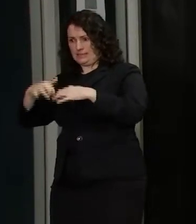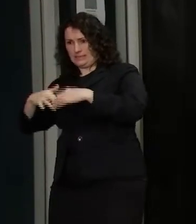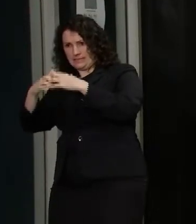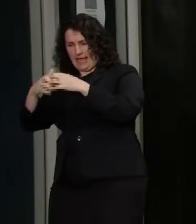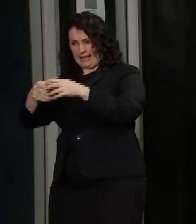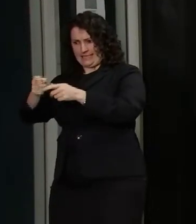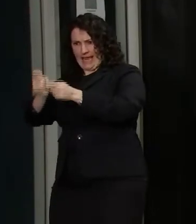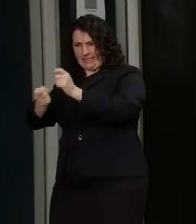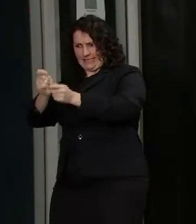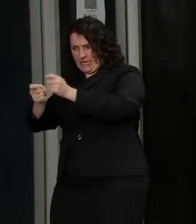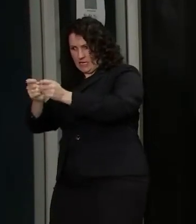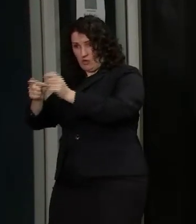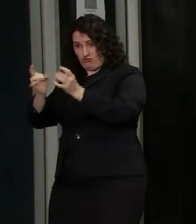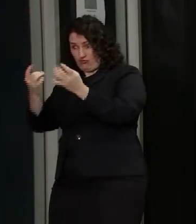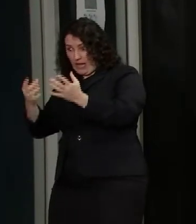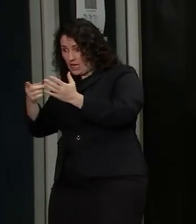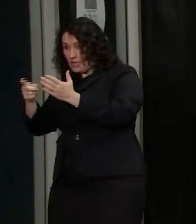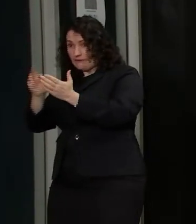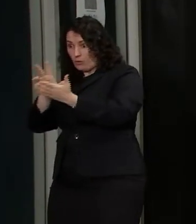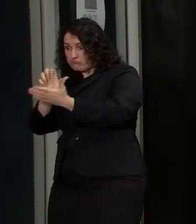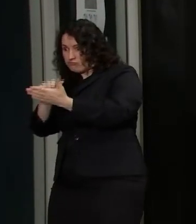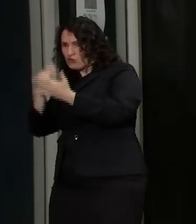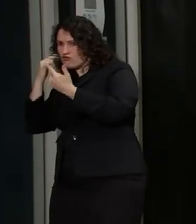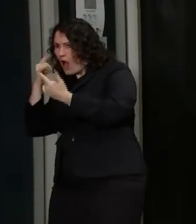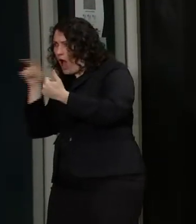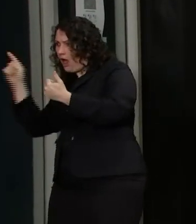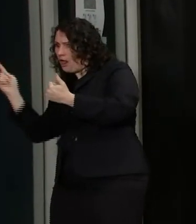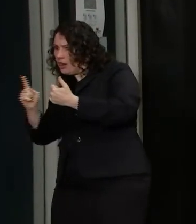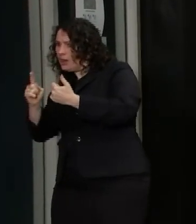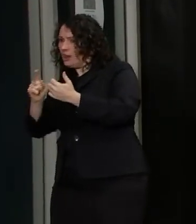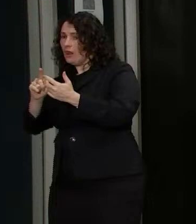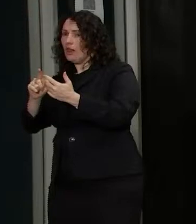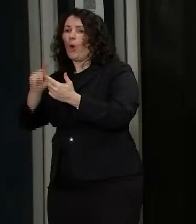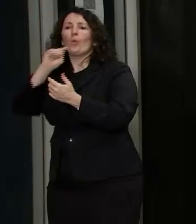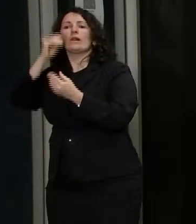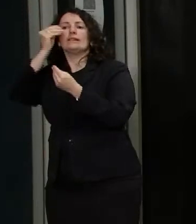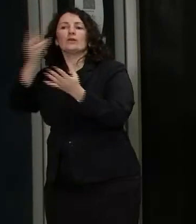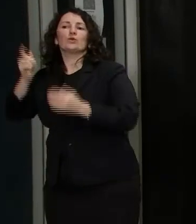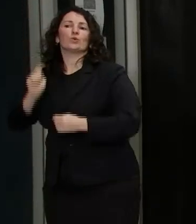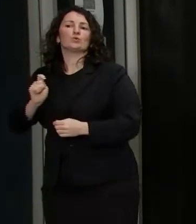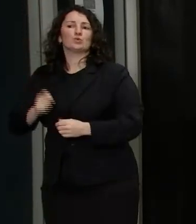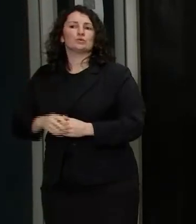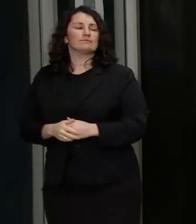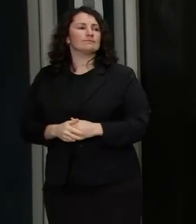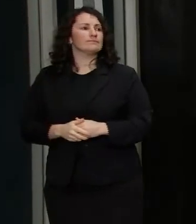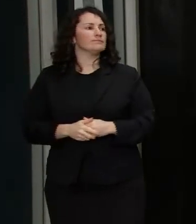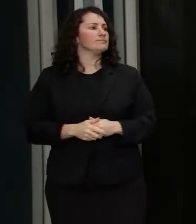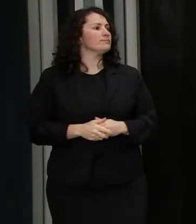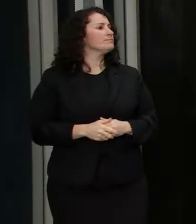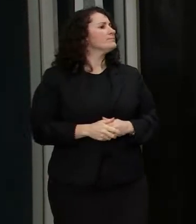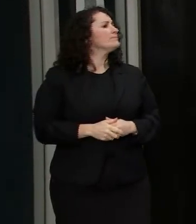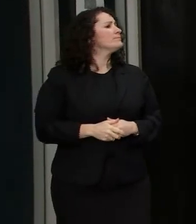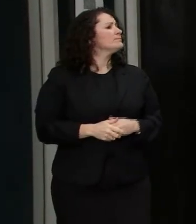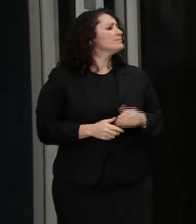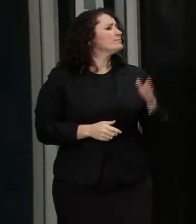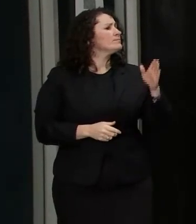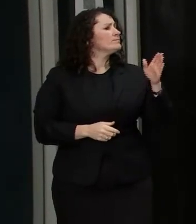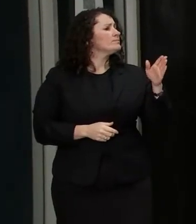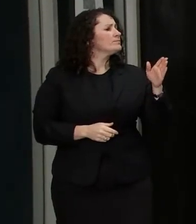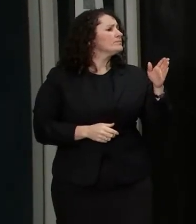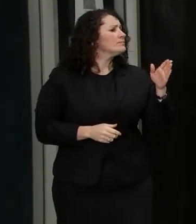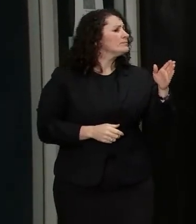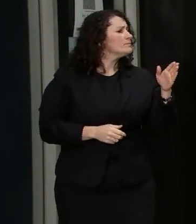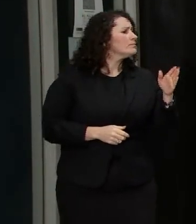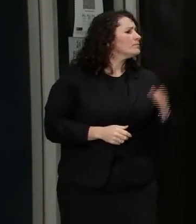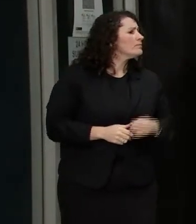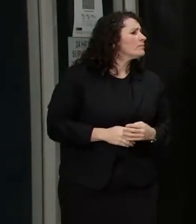week, but I'm happy to come back to you in terms of exactly what the department is doing with that online booking system. Last question. Have said that outdoor masks